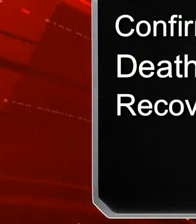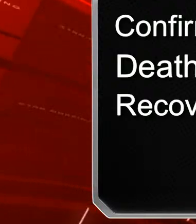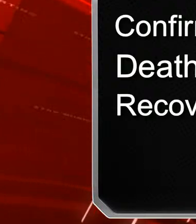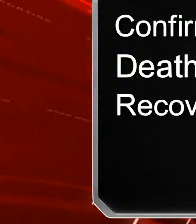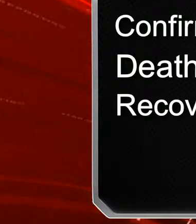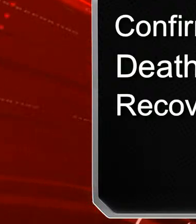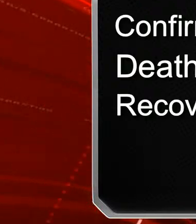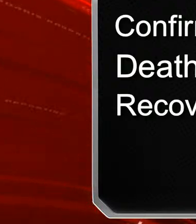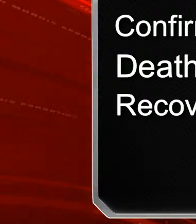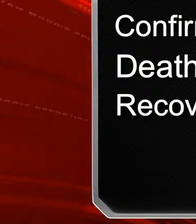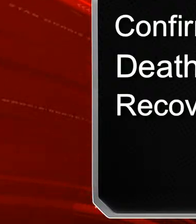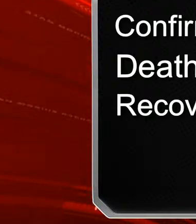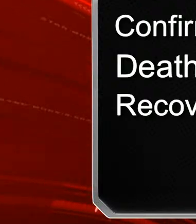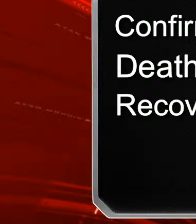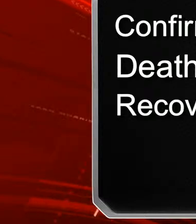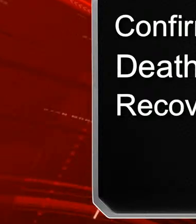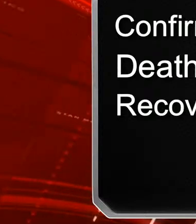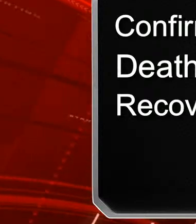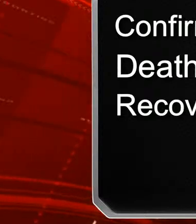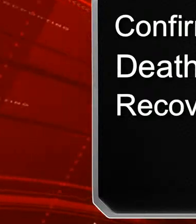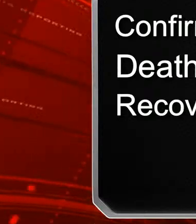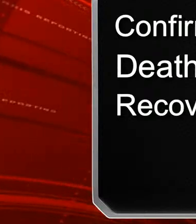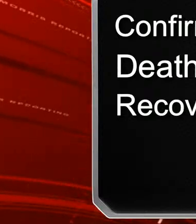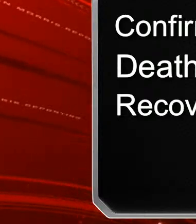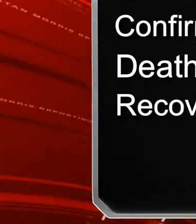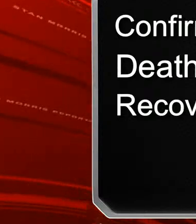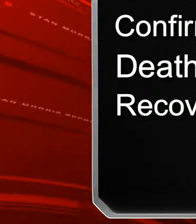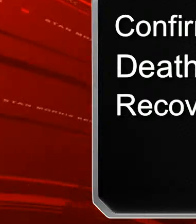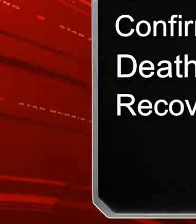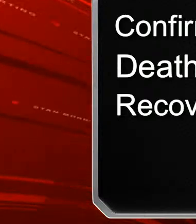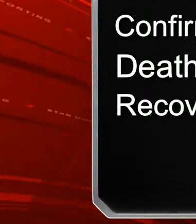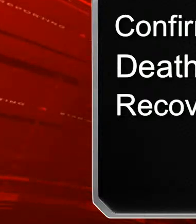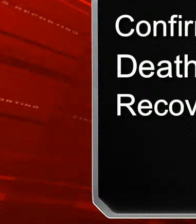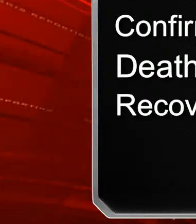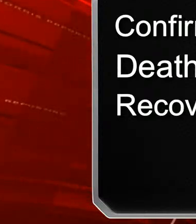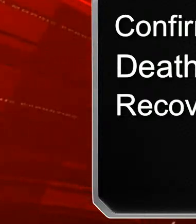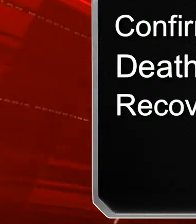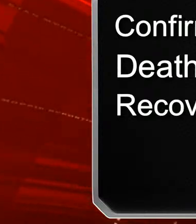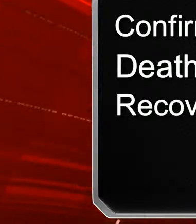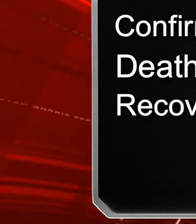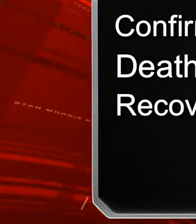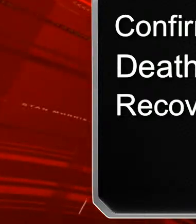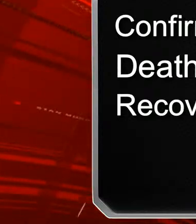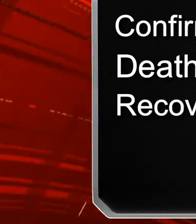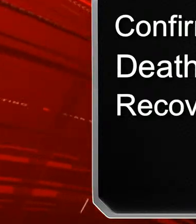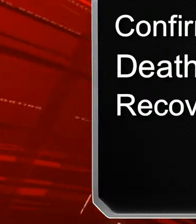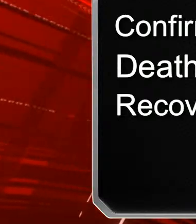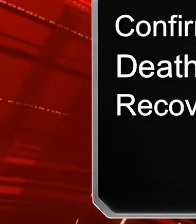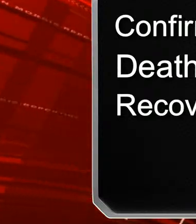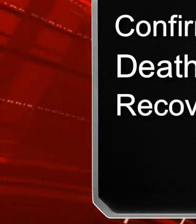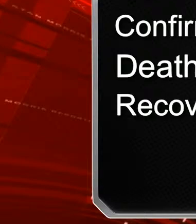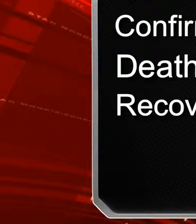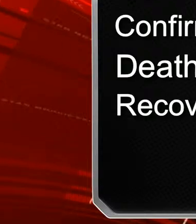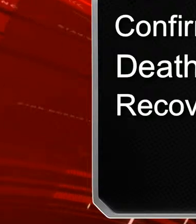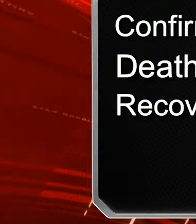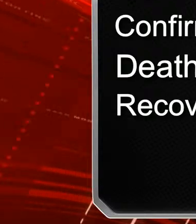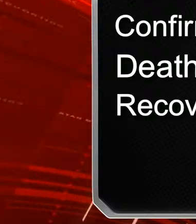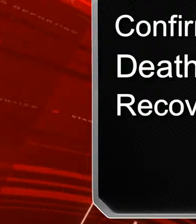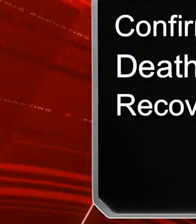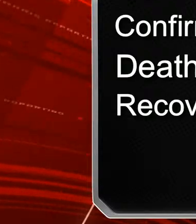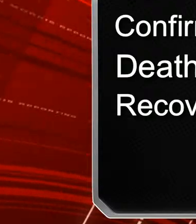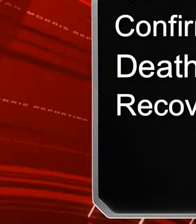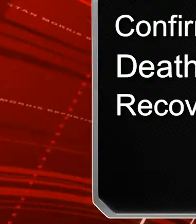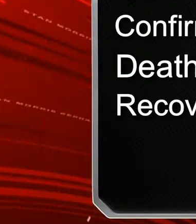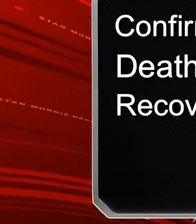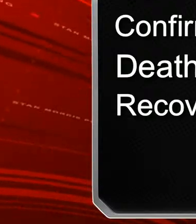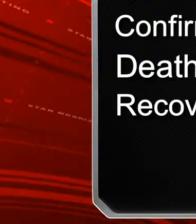million plus, 10.2 just about, and 5 million have recovered. So you still have about 4.5 million active cases in the world that are